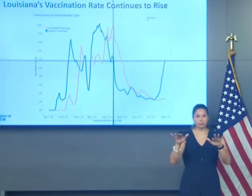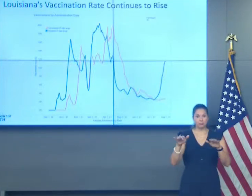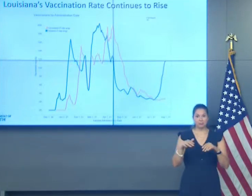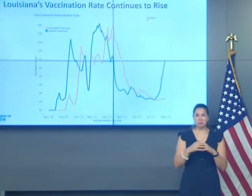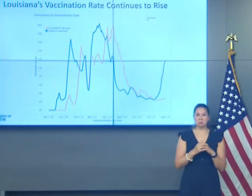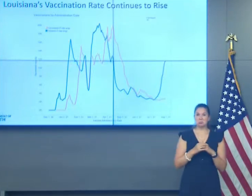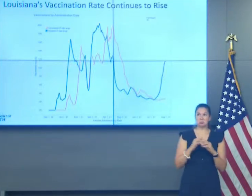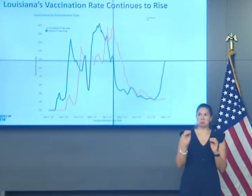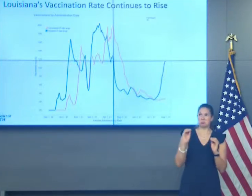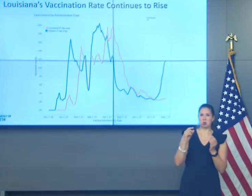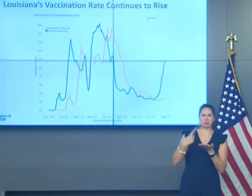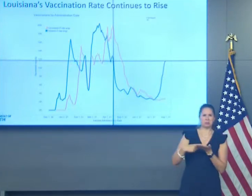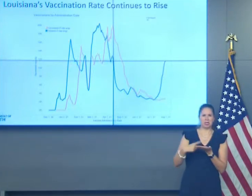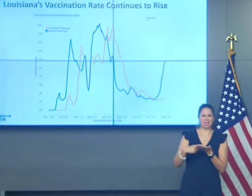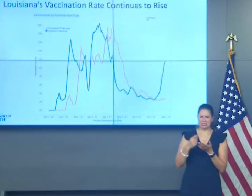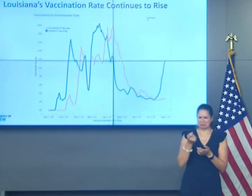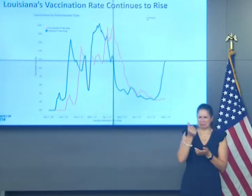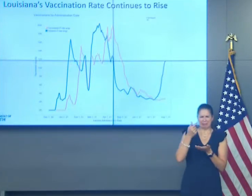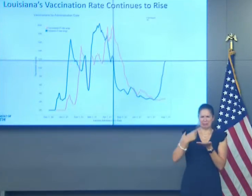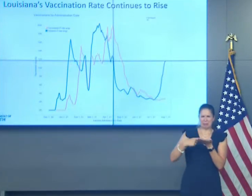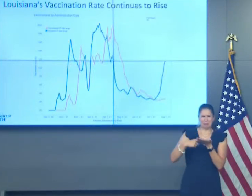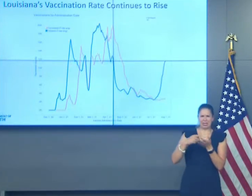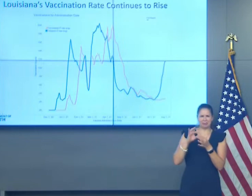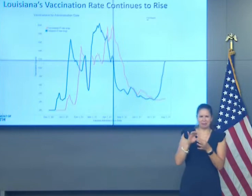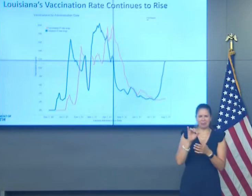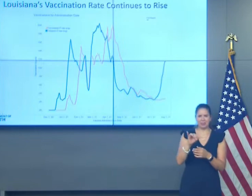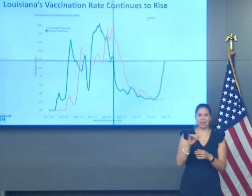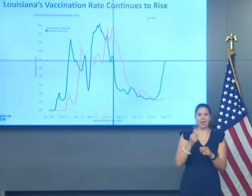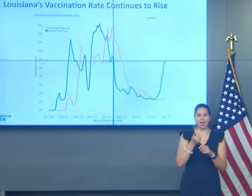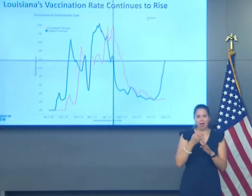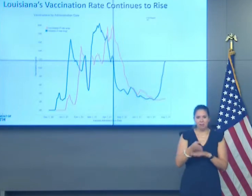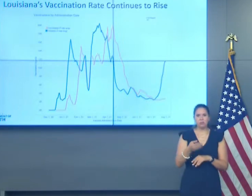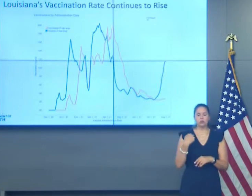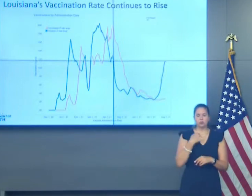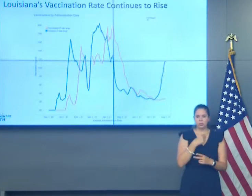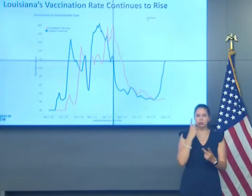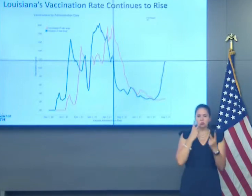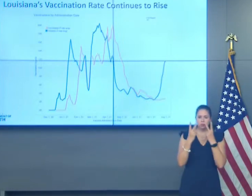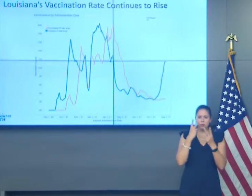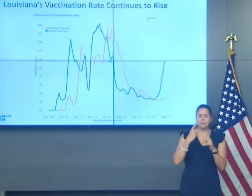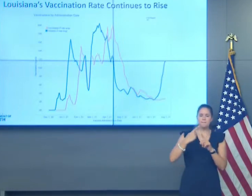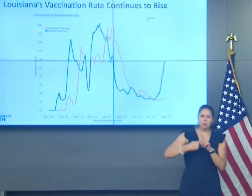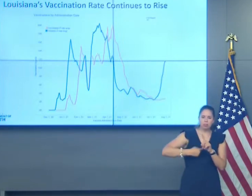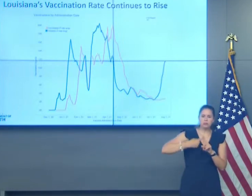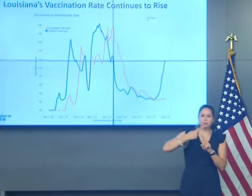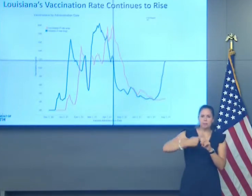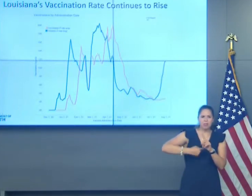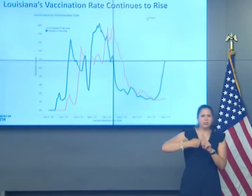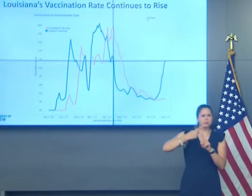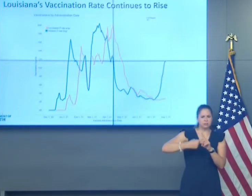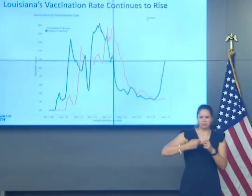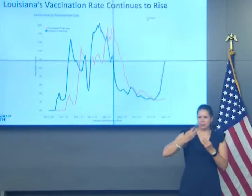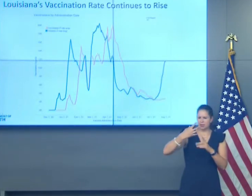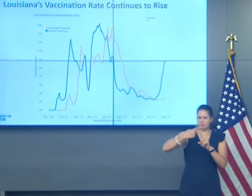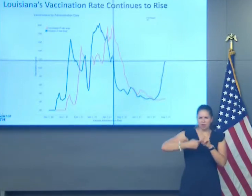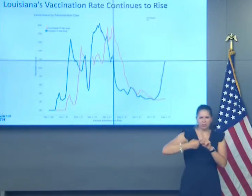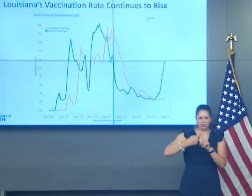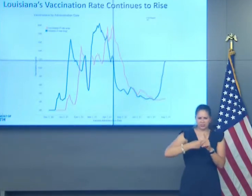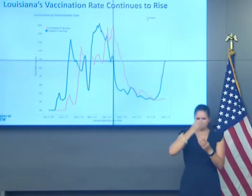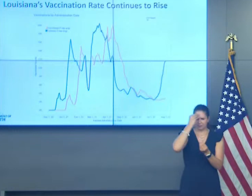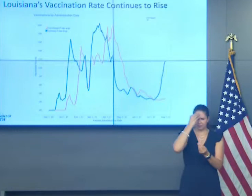Little, if any, debate on that after months and months of data throughout the course of this pandemic.